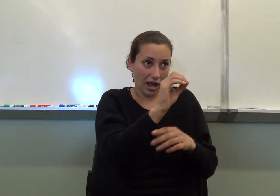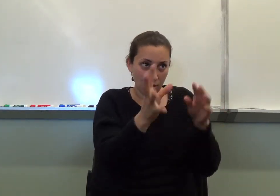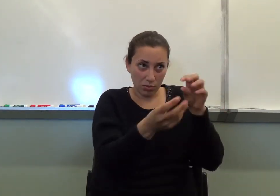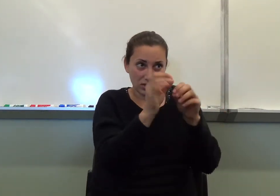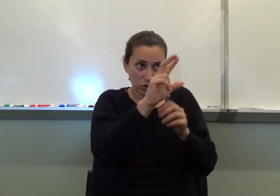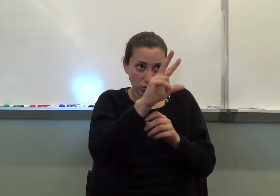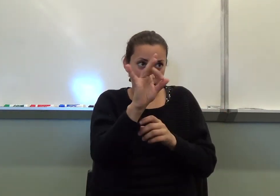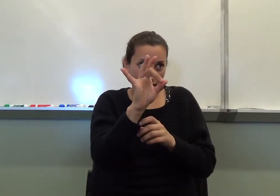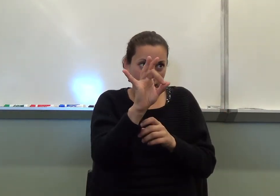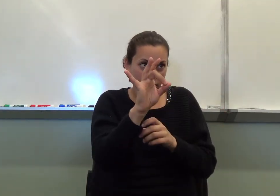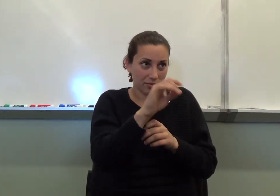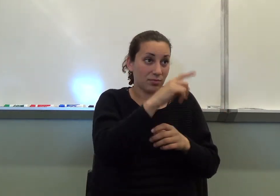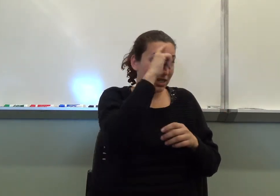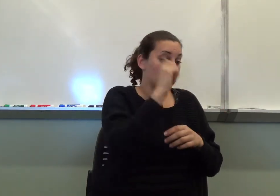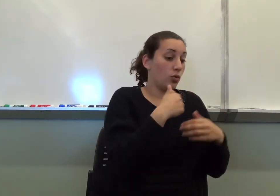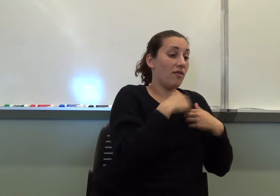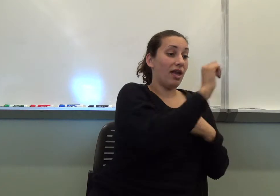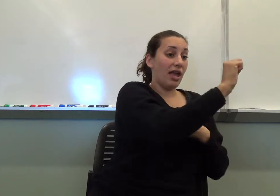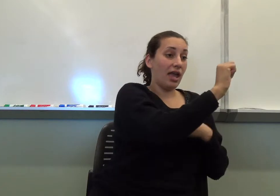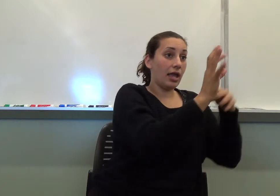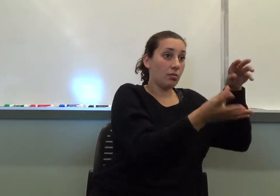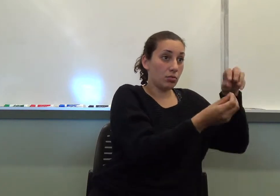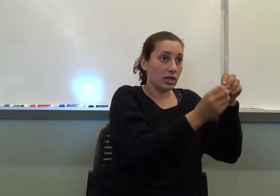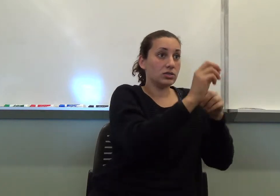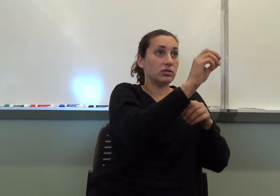These in here are all called interior angles because they're inside.